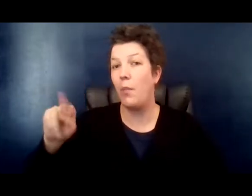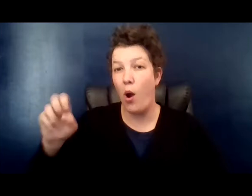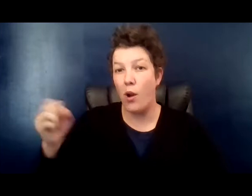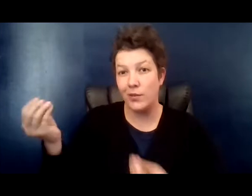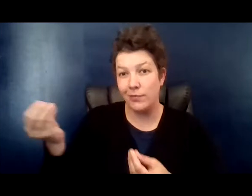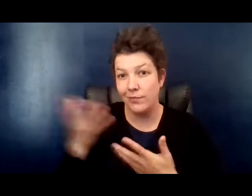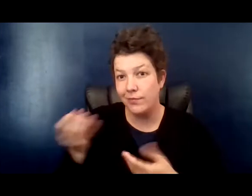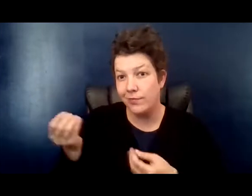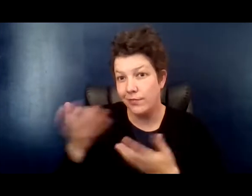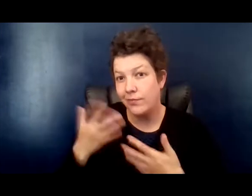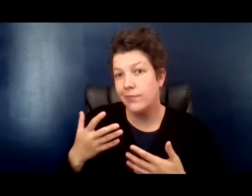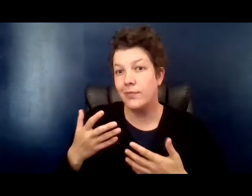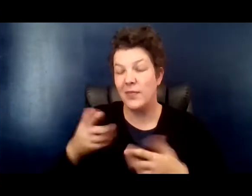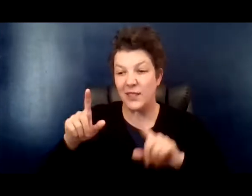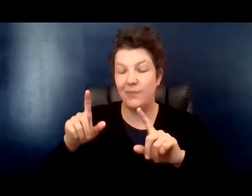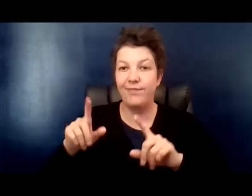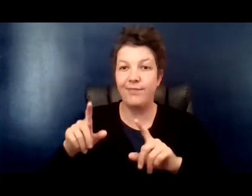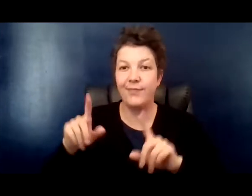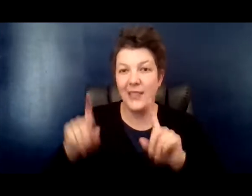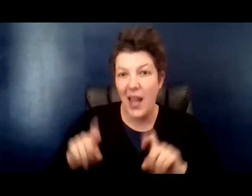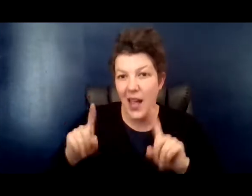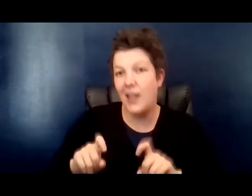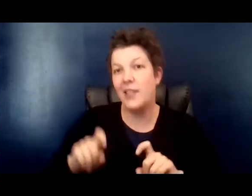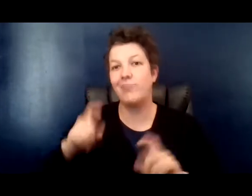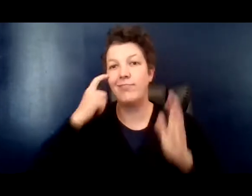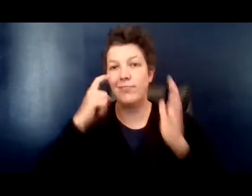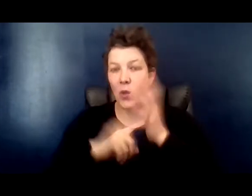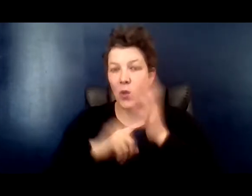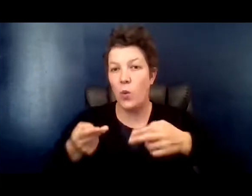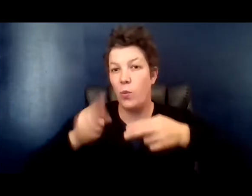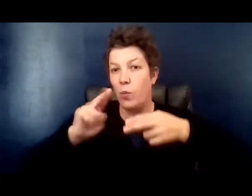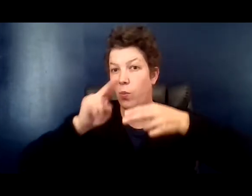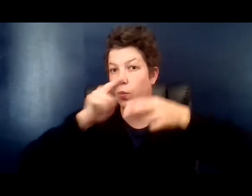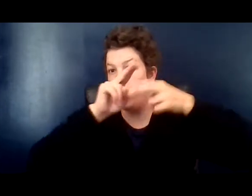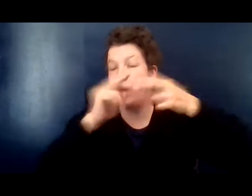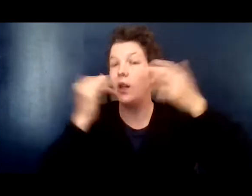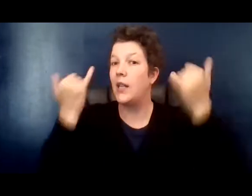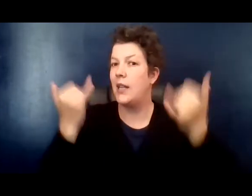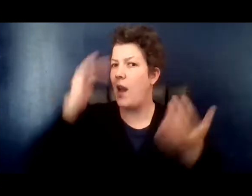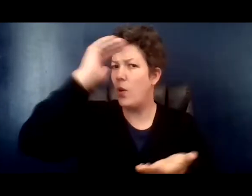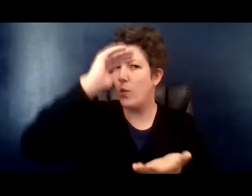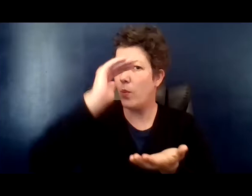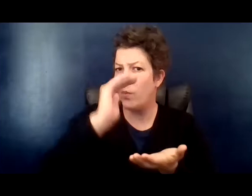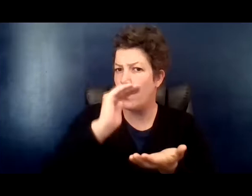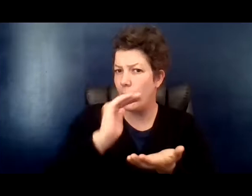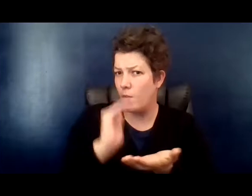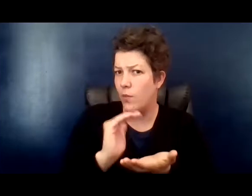got 1 positive, or we have 2 positives. I can't remember the last time we had more than 3, which is not uncommon. We're testing a lot of people.